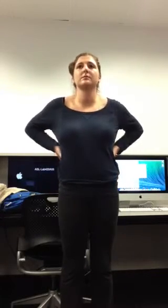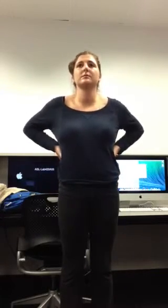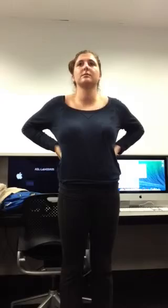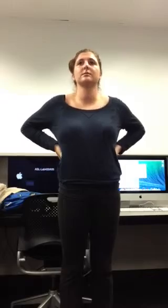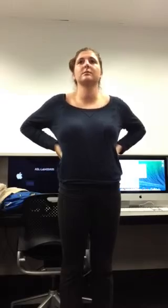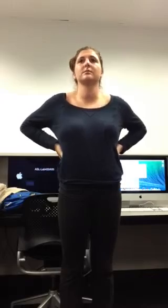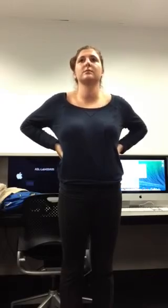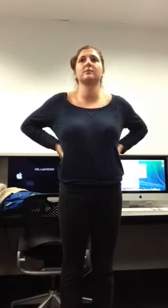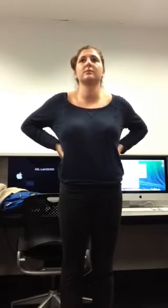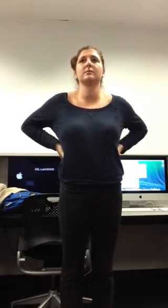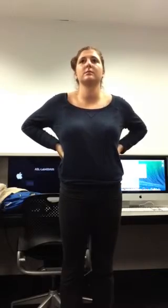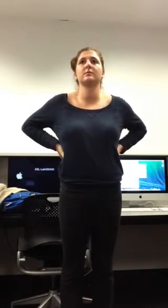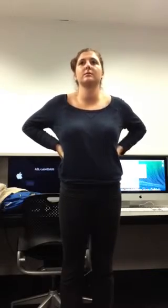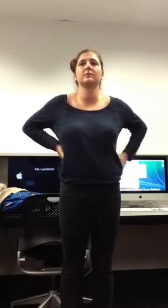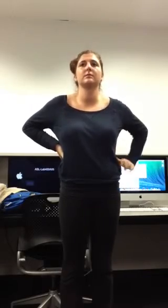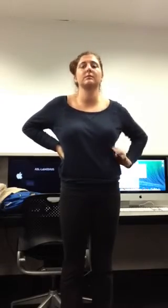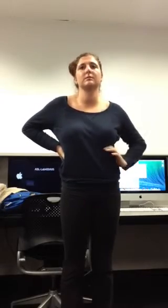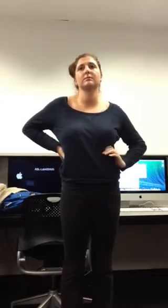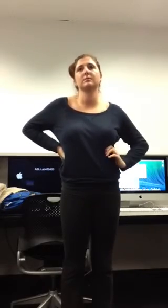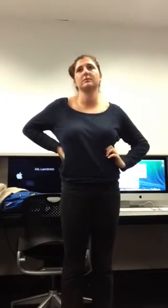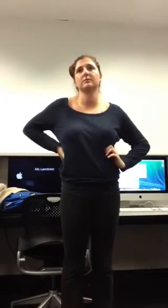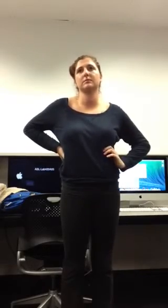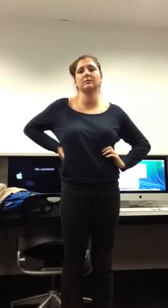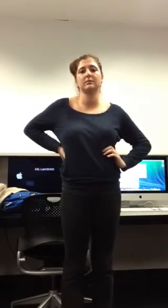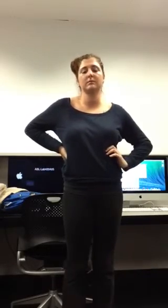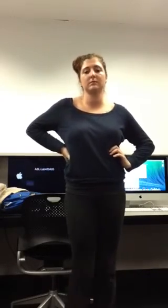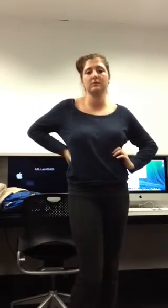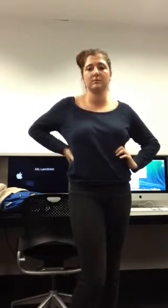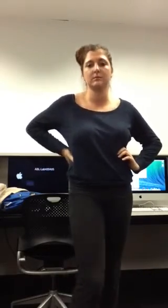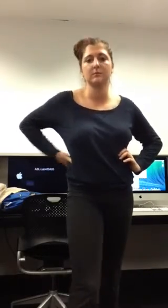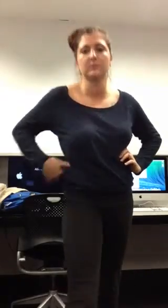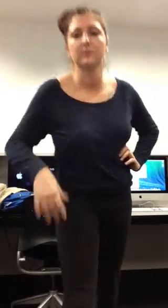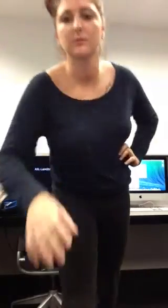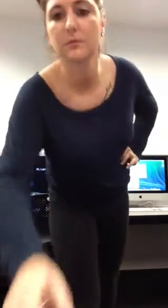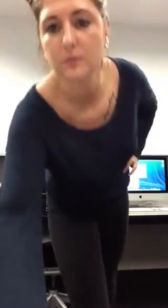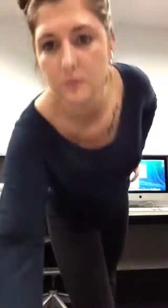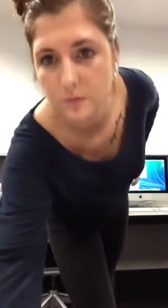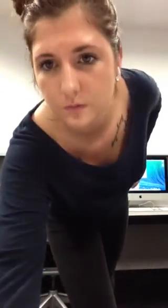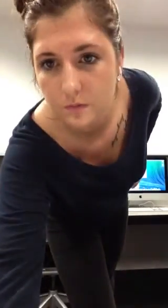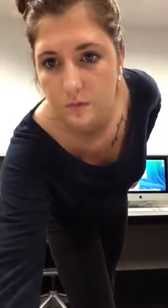question, Diana's gonna, for the first question, analyze your work. Diana's gonna ask it, Jim's gonna ask it,